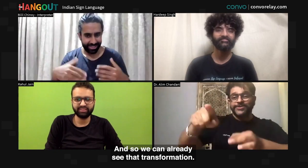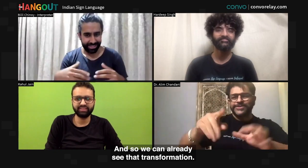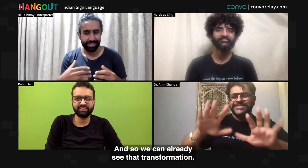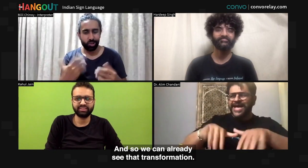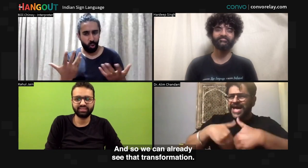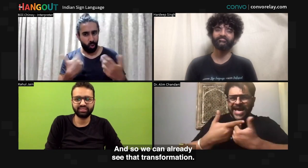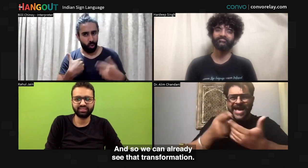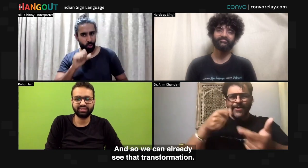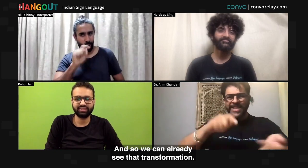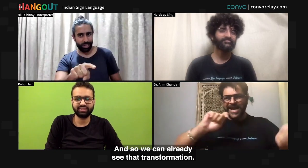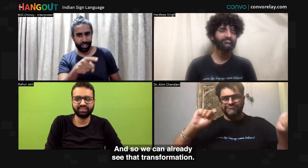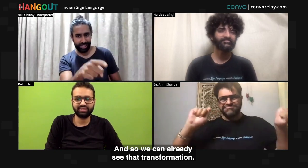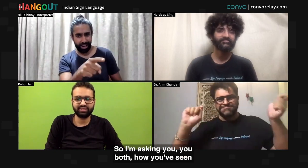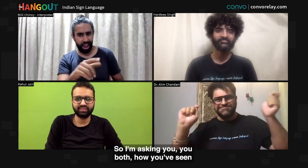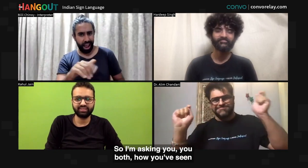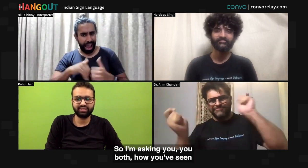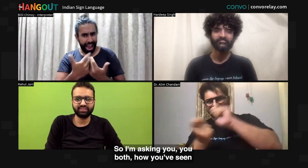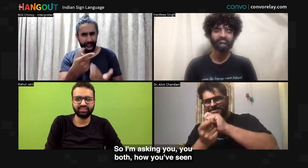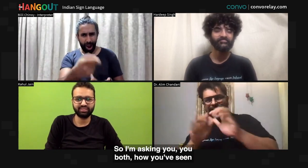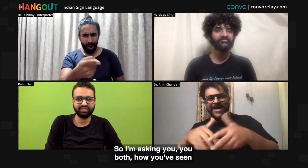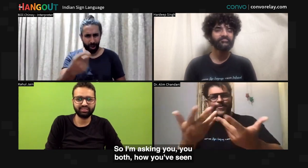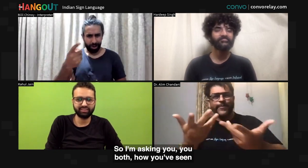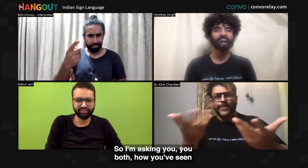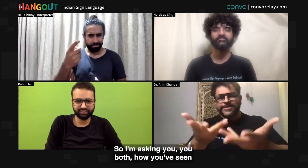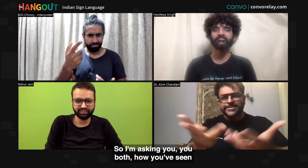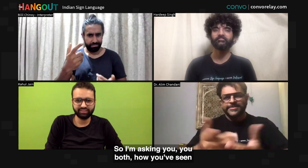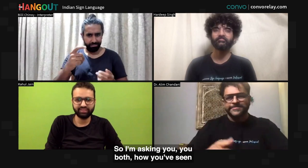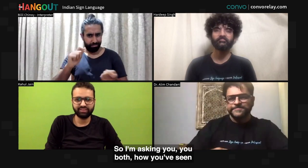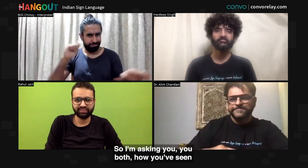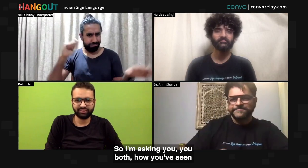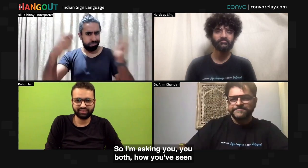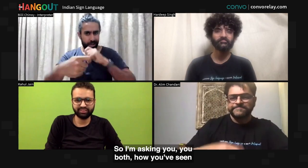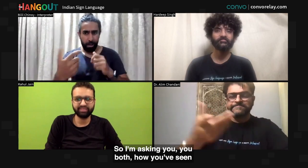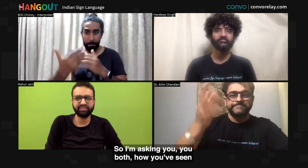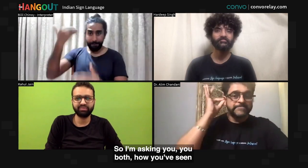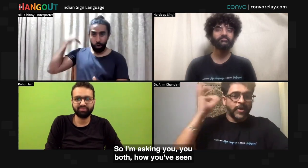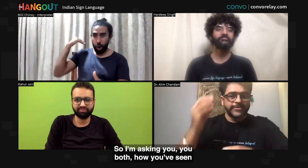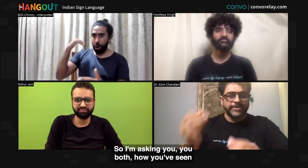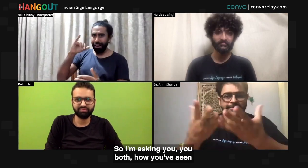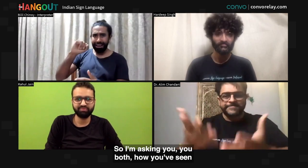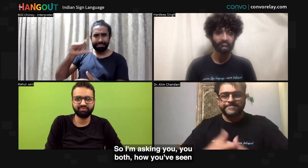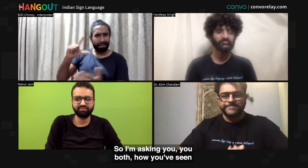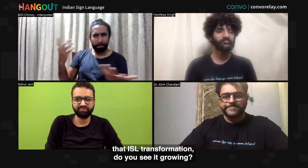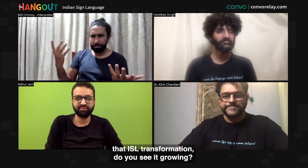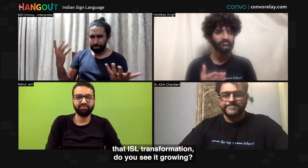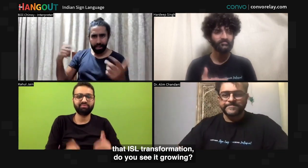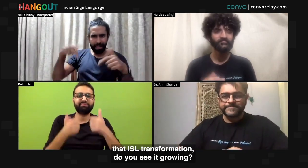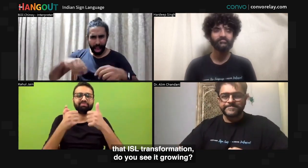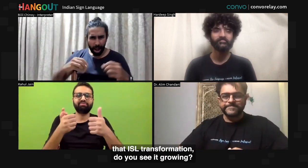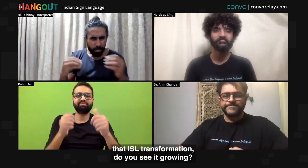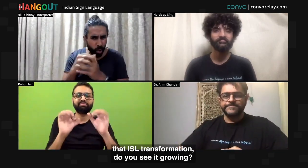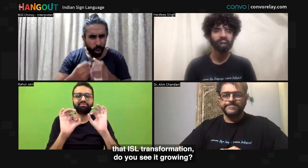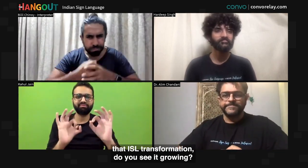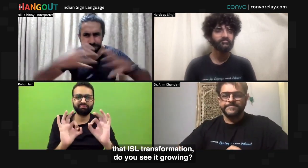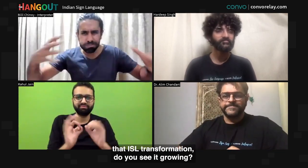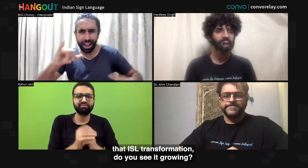see that transformation. So, I'm asking you, you both, how you've seen that ISL transformation.